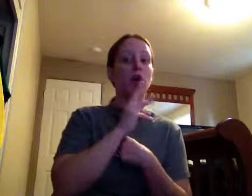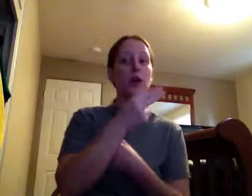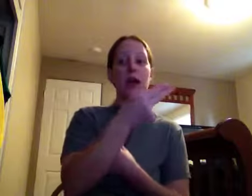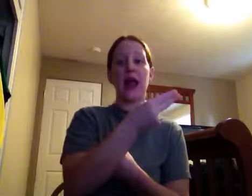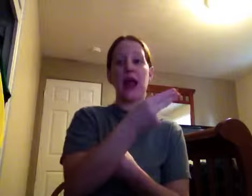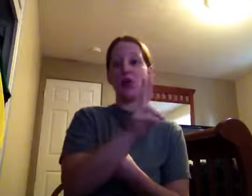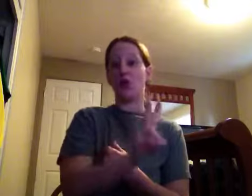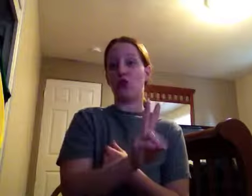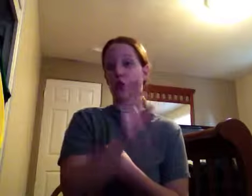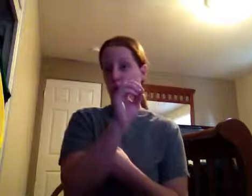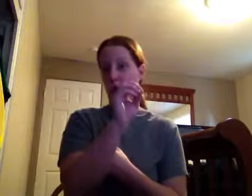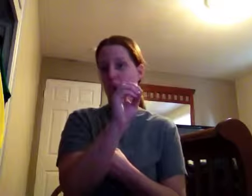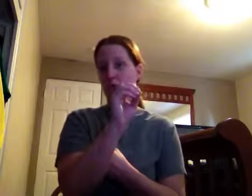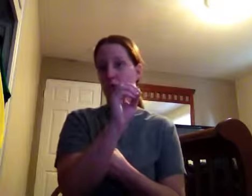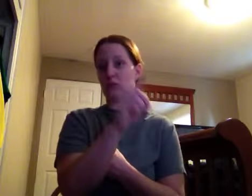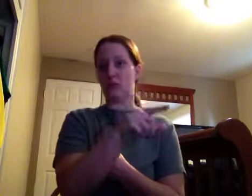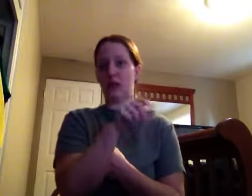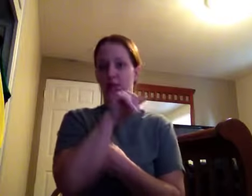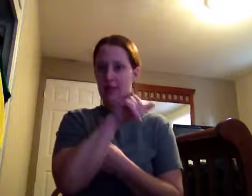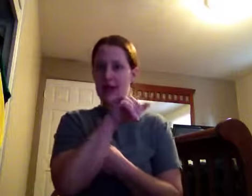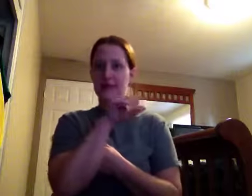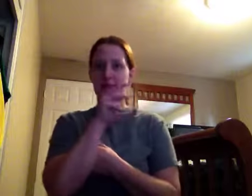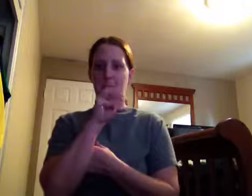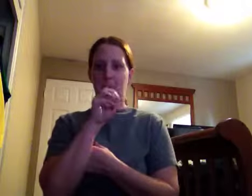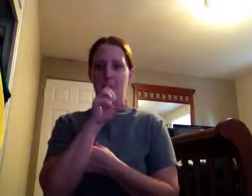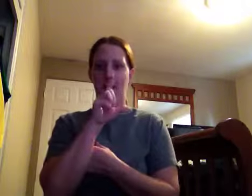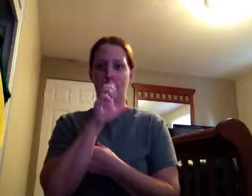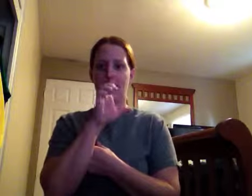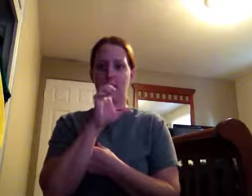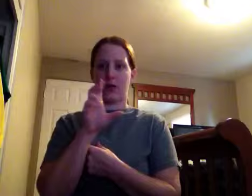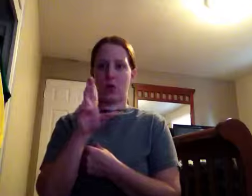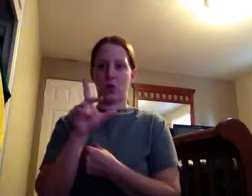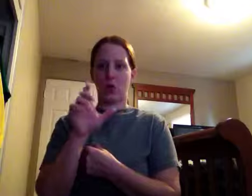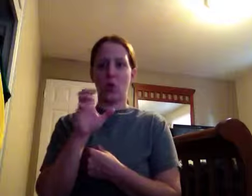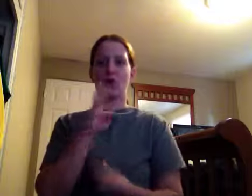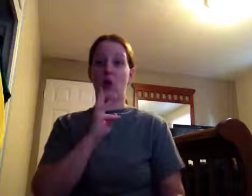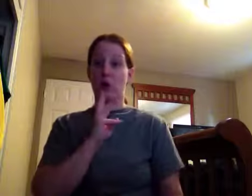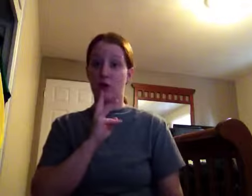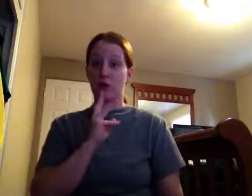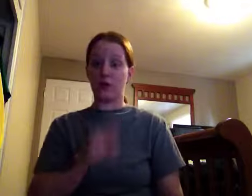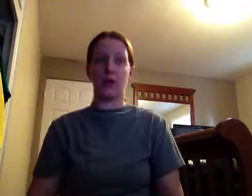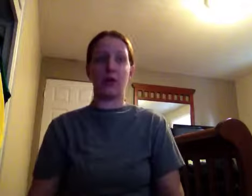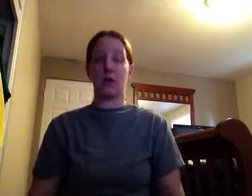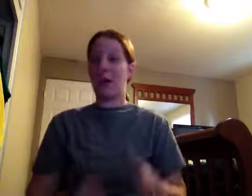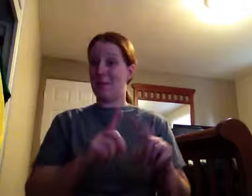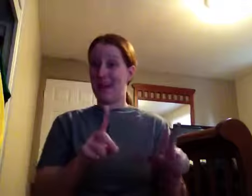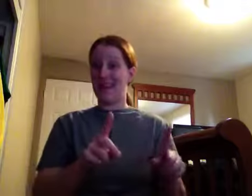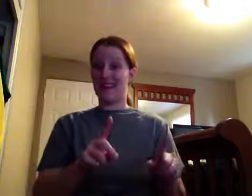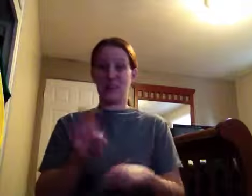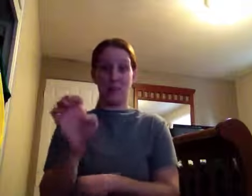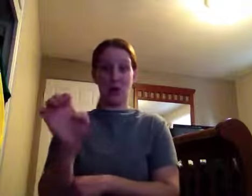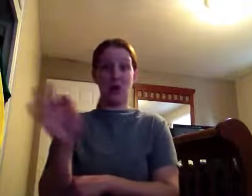it? That's the molecule of water. But guess what? It's also the empirical formula. Same thing for carbon